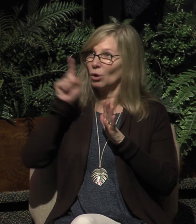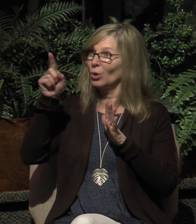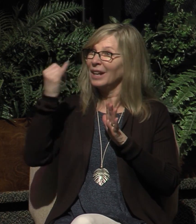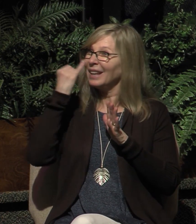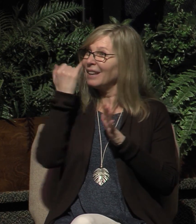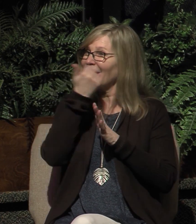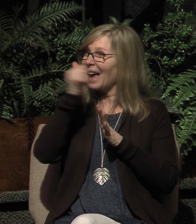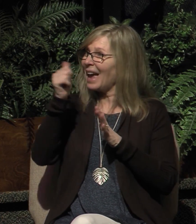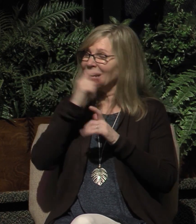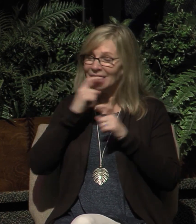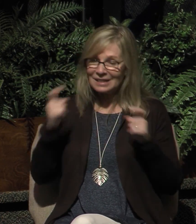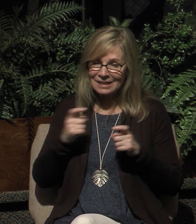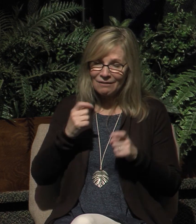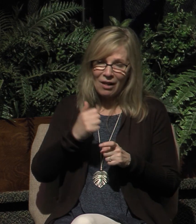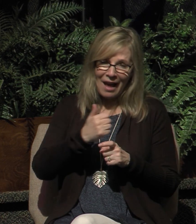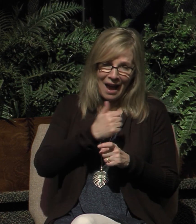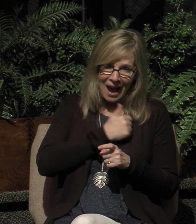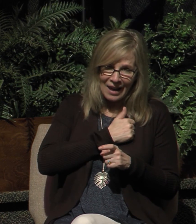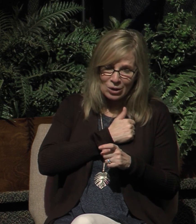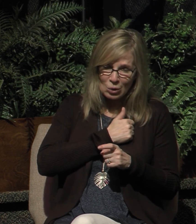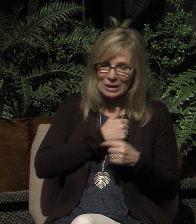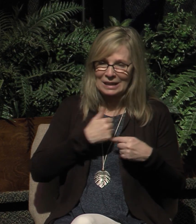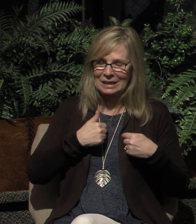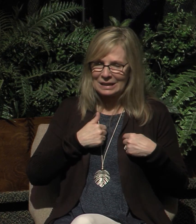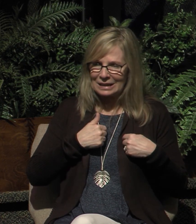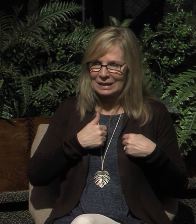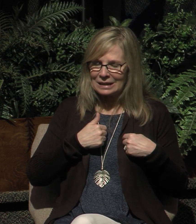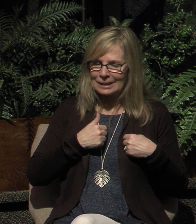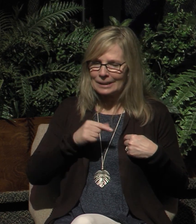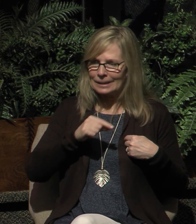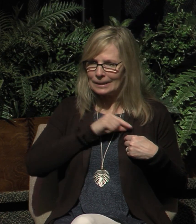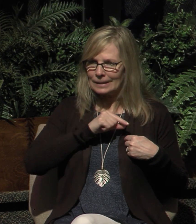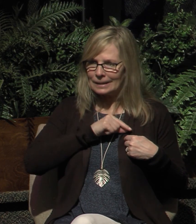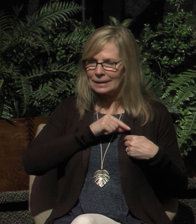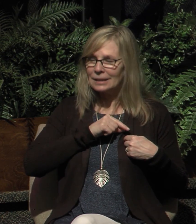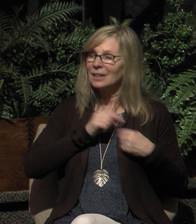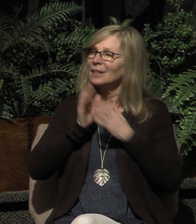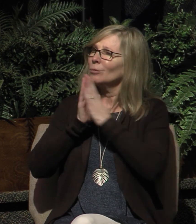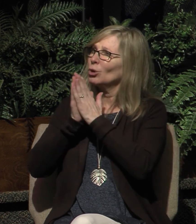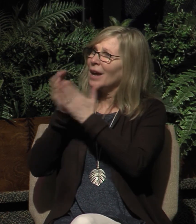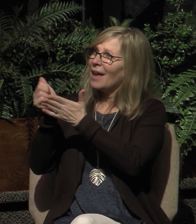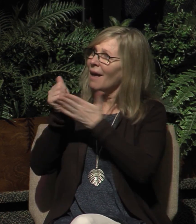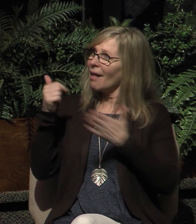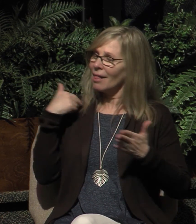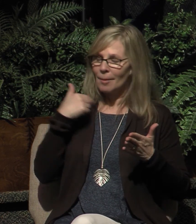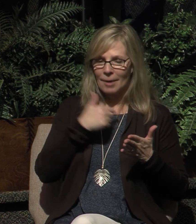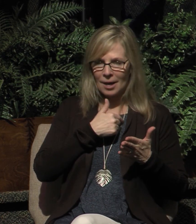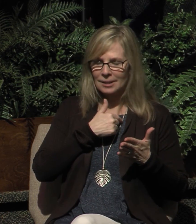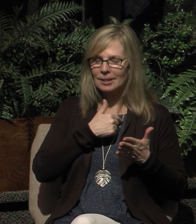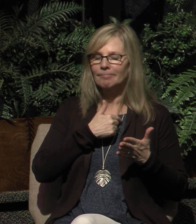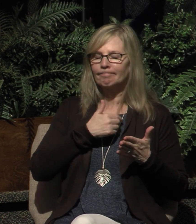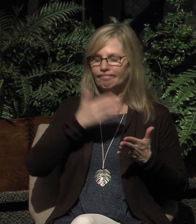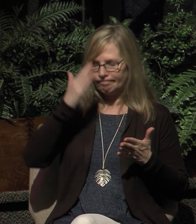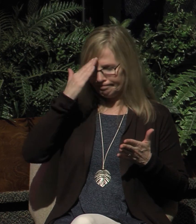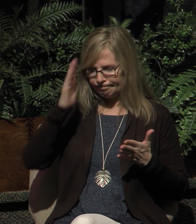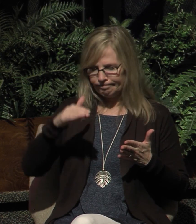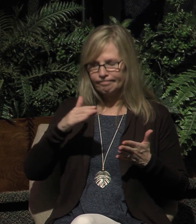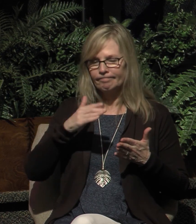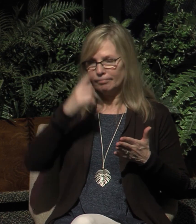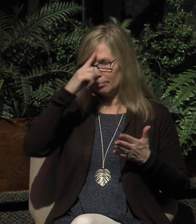sinful attitudes that we have towards one another I pray that you'll help us to know what these are that you'll bring it to our minds